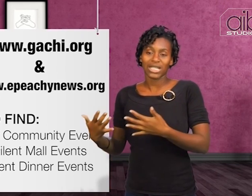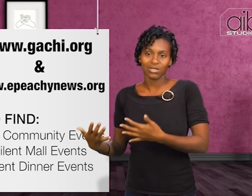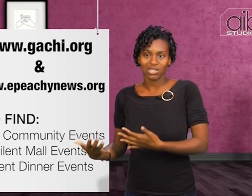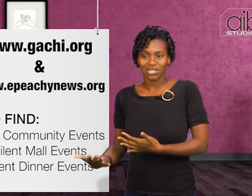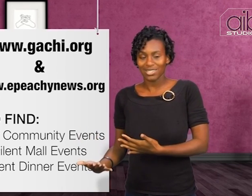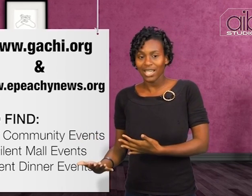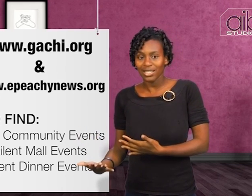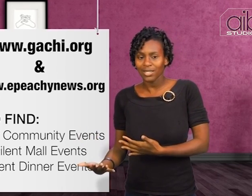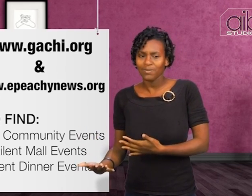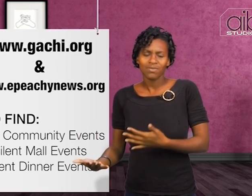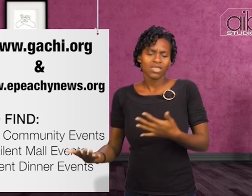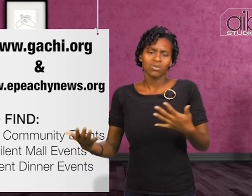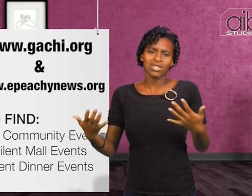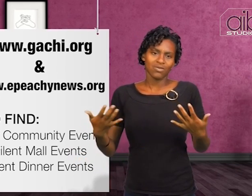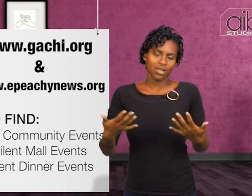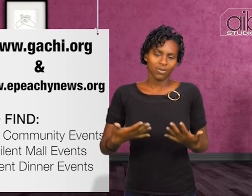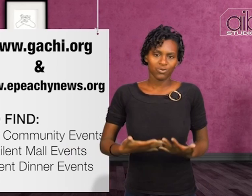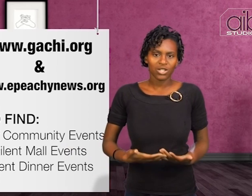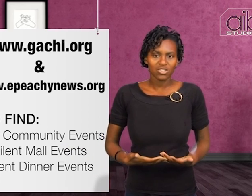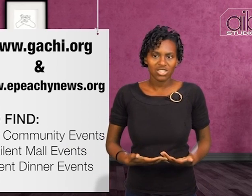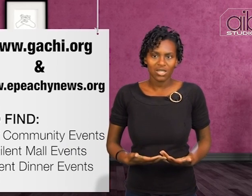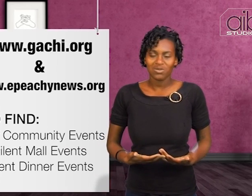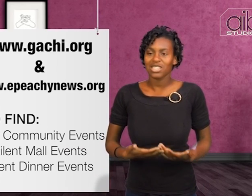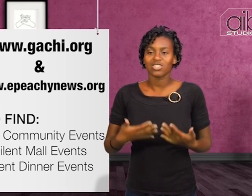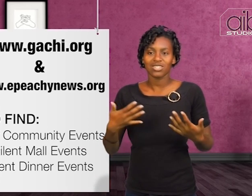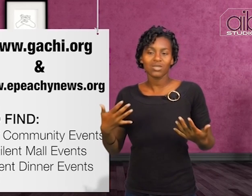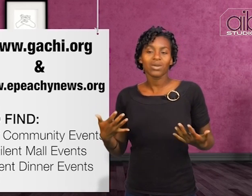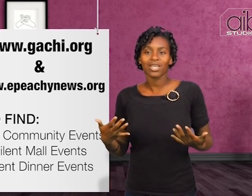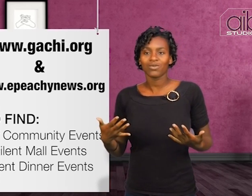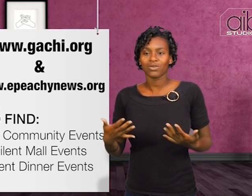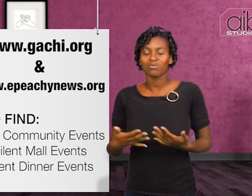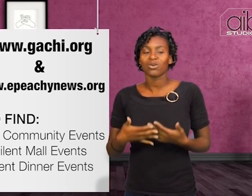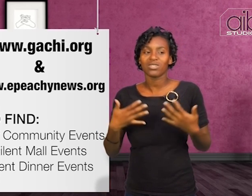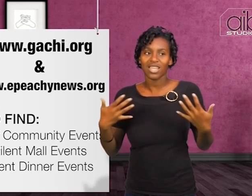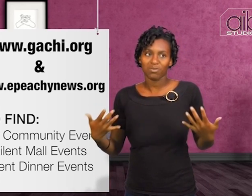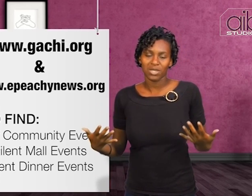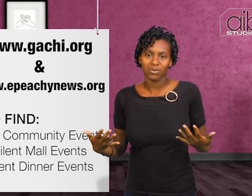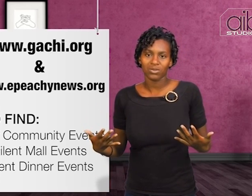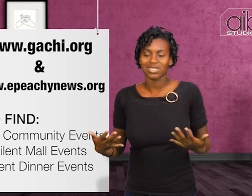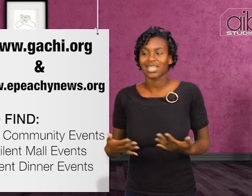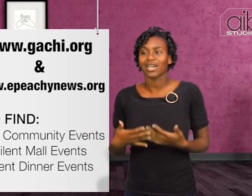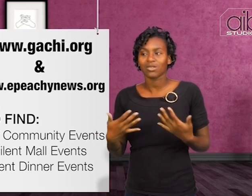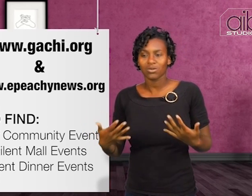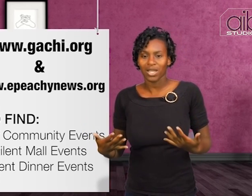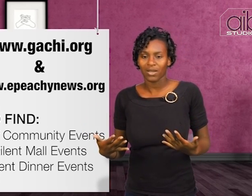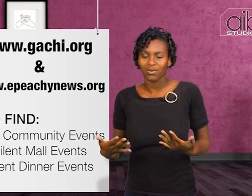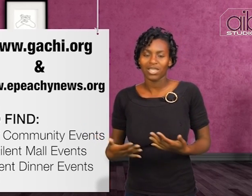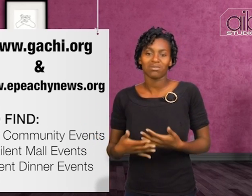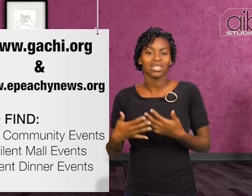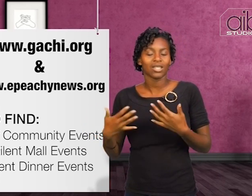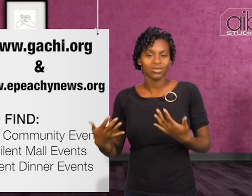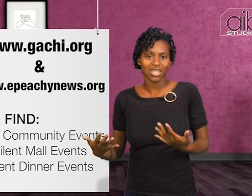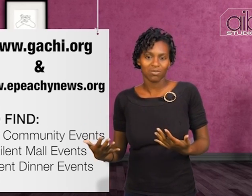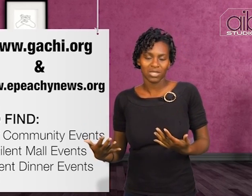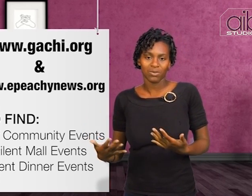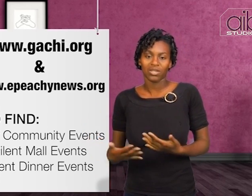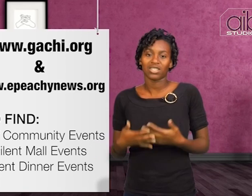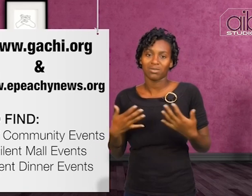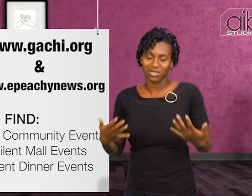practice our signing, we develop friendships. It's just a way for more deaf people to gather around and meet other deaf people and